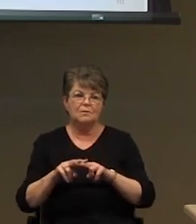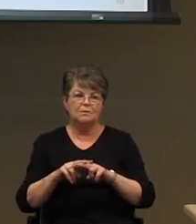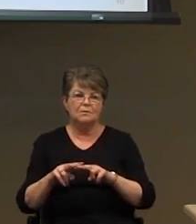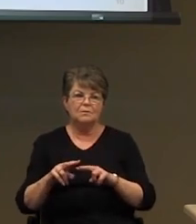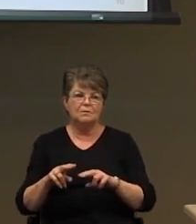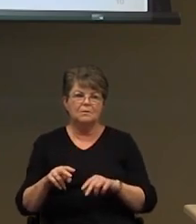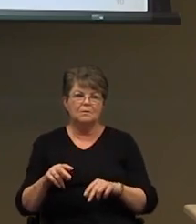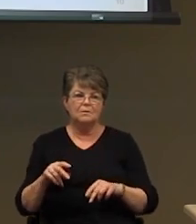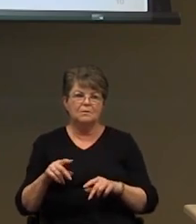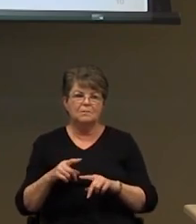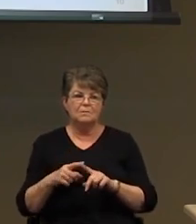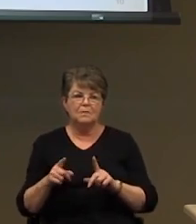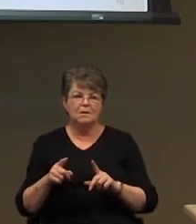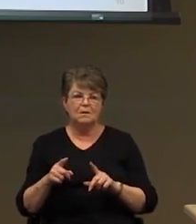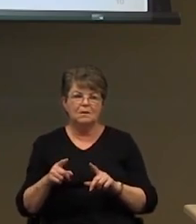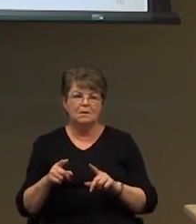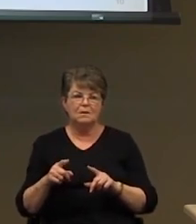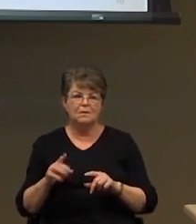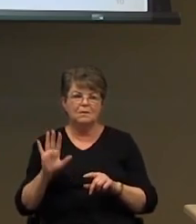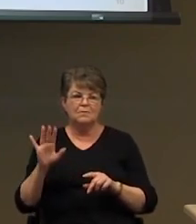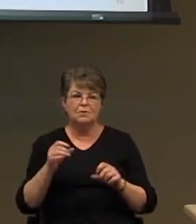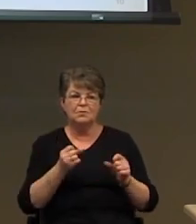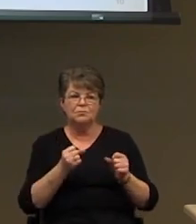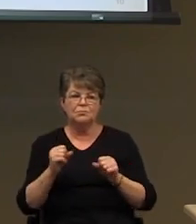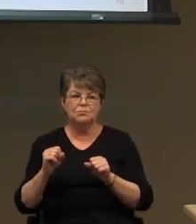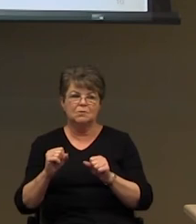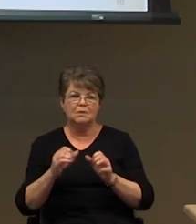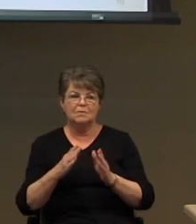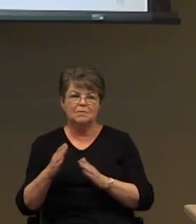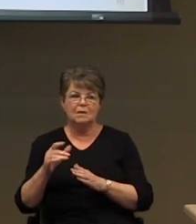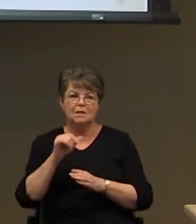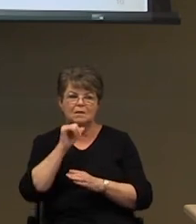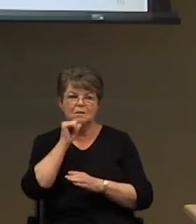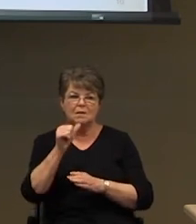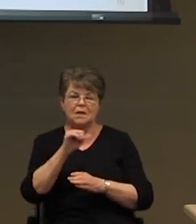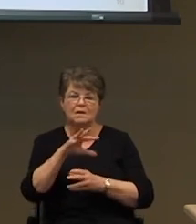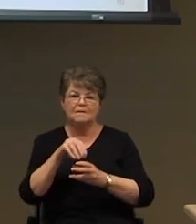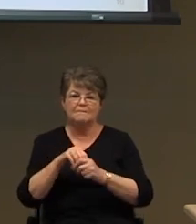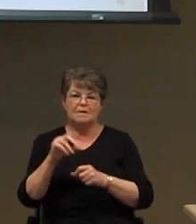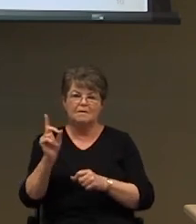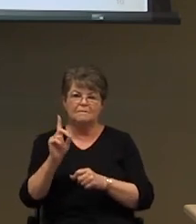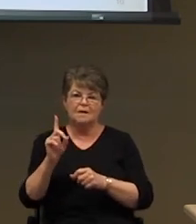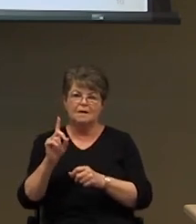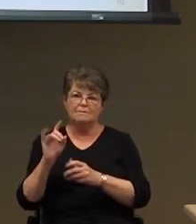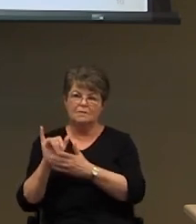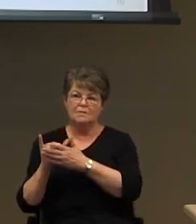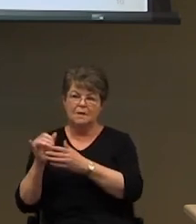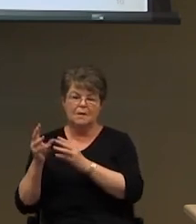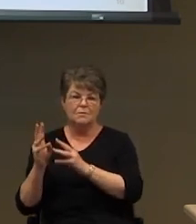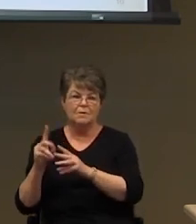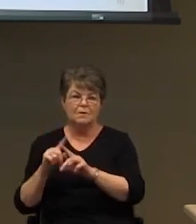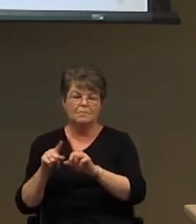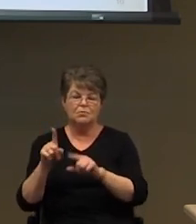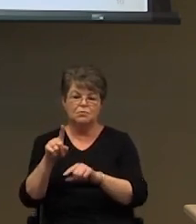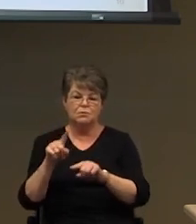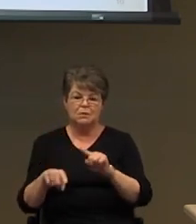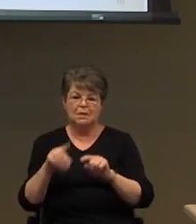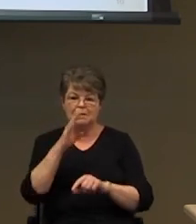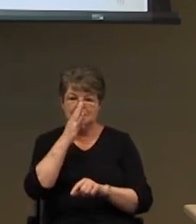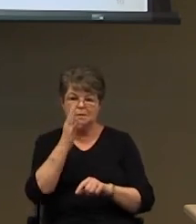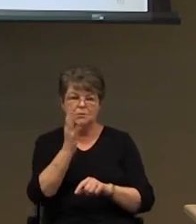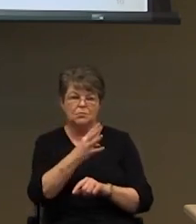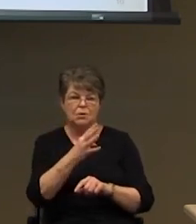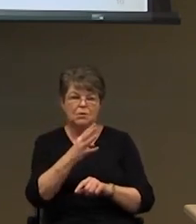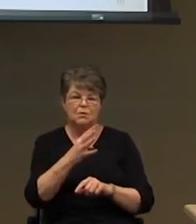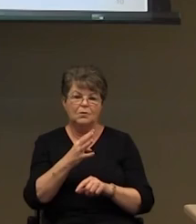been saying, but I think your strategic plan doesn't involve gambling that way. However, you cannot ignore